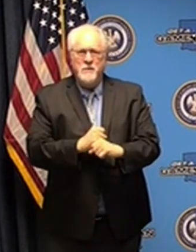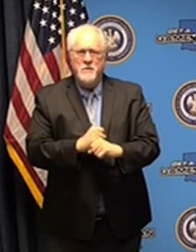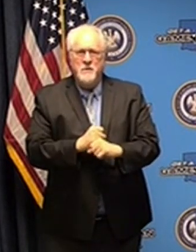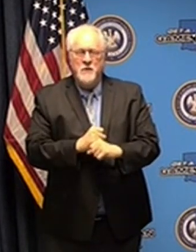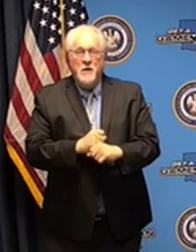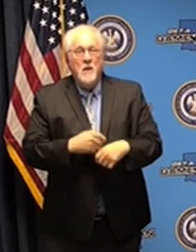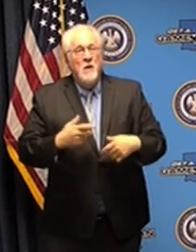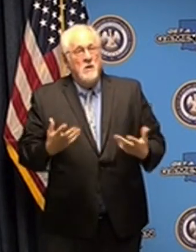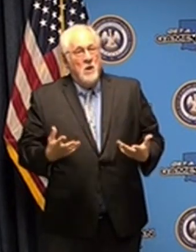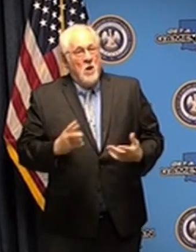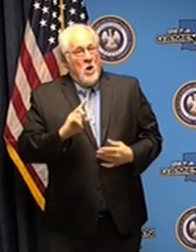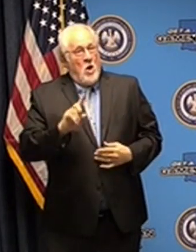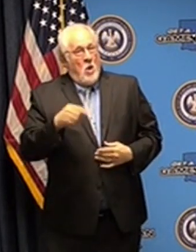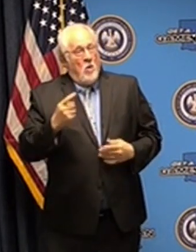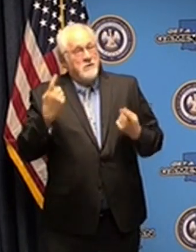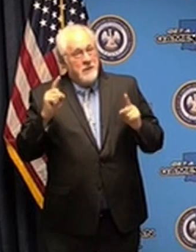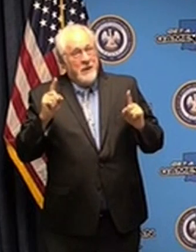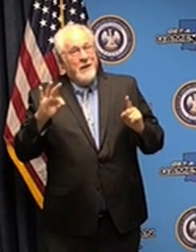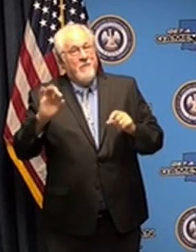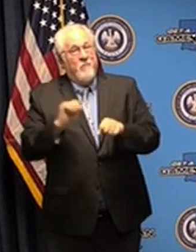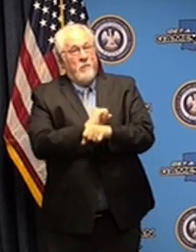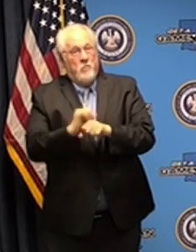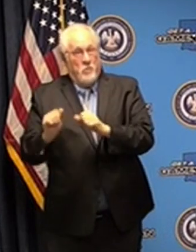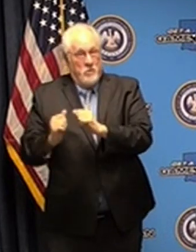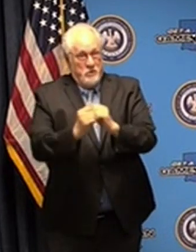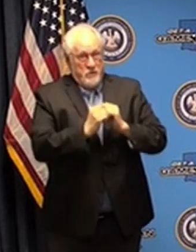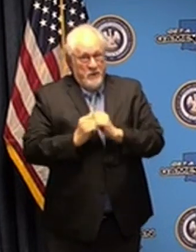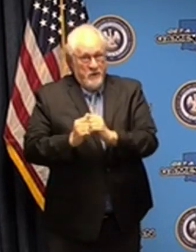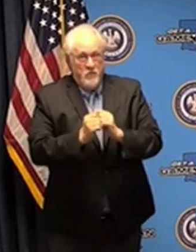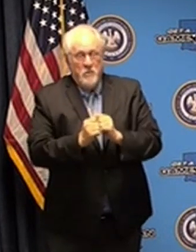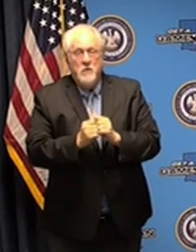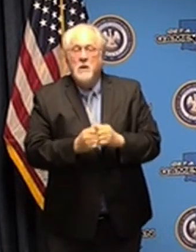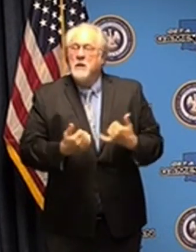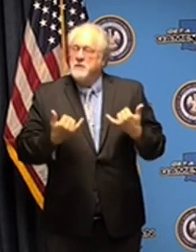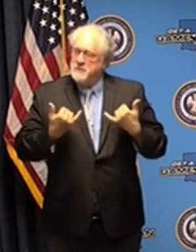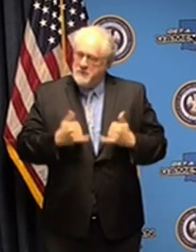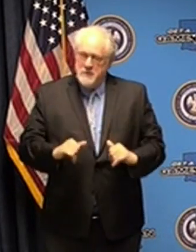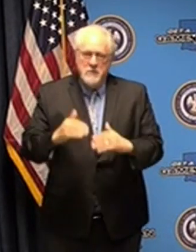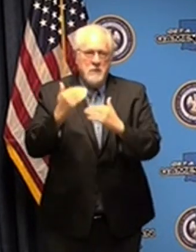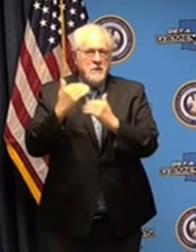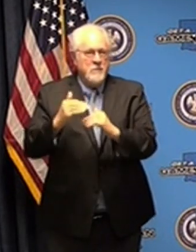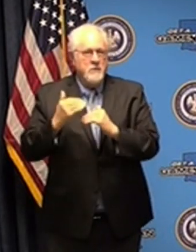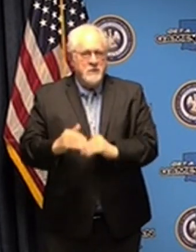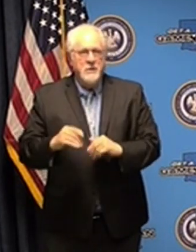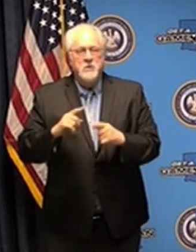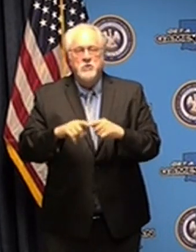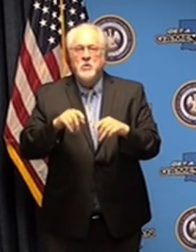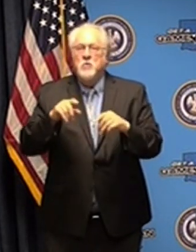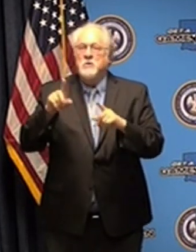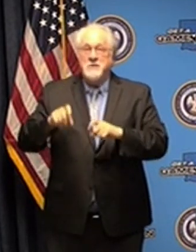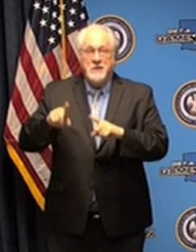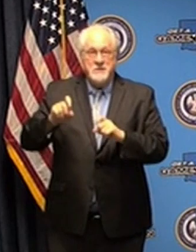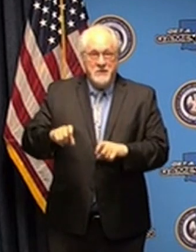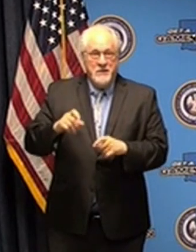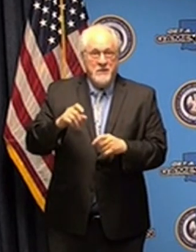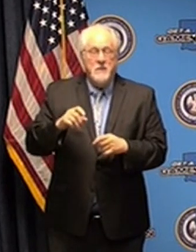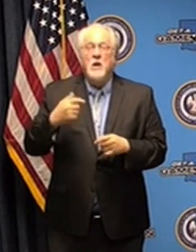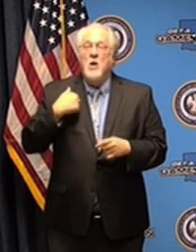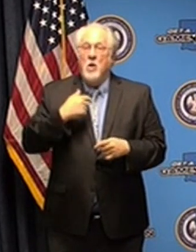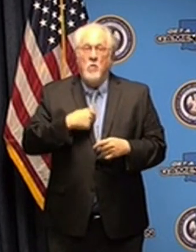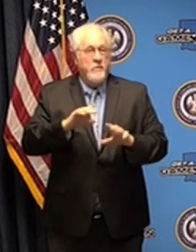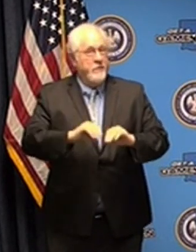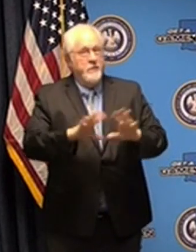them. So we're only going to succeed if we work together. There are still limitations on our access to testing and testing materials. We've